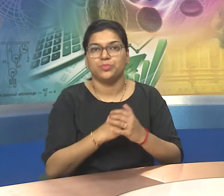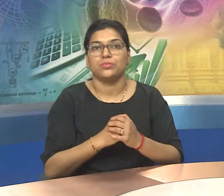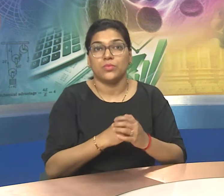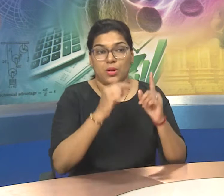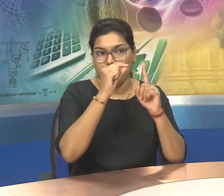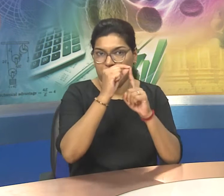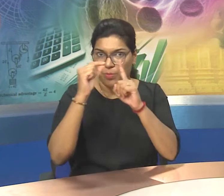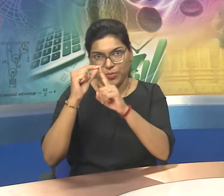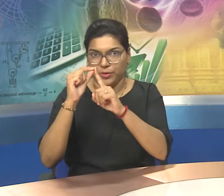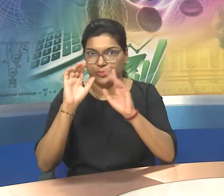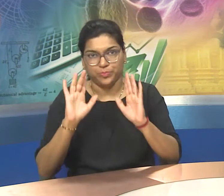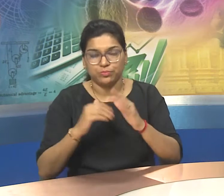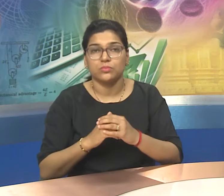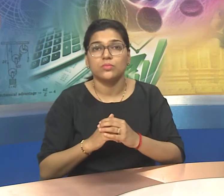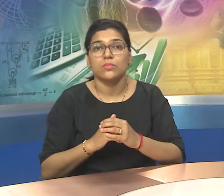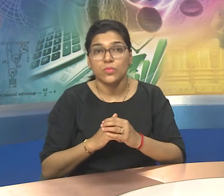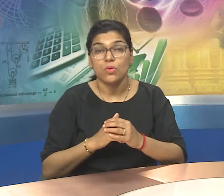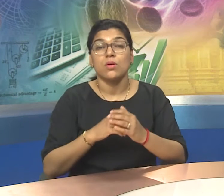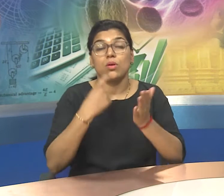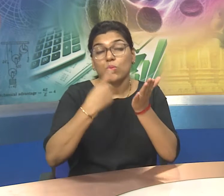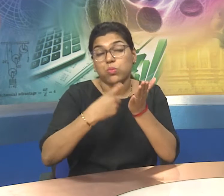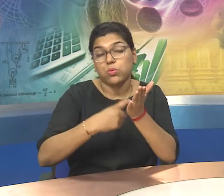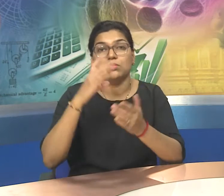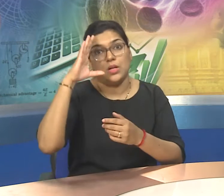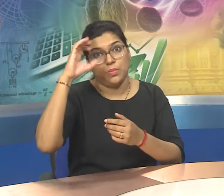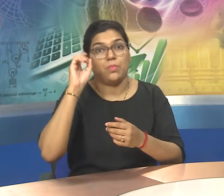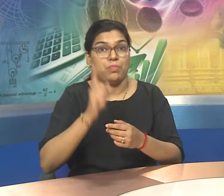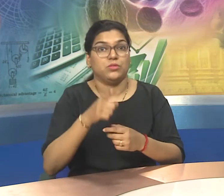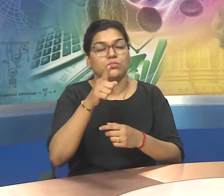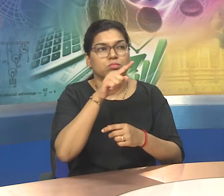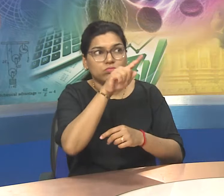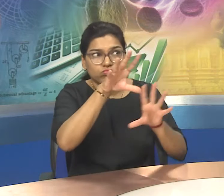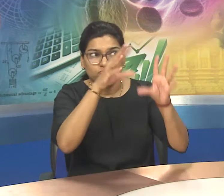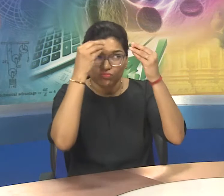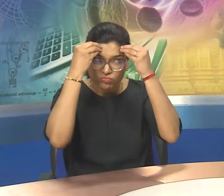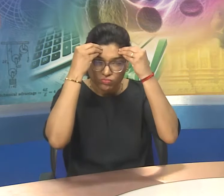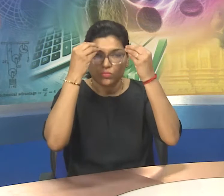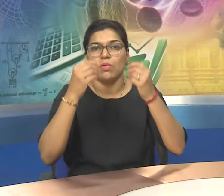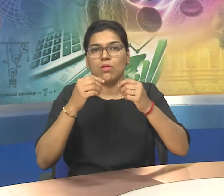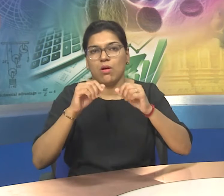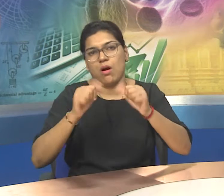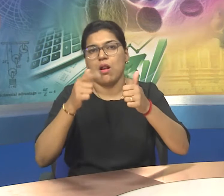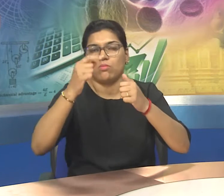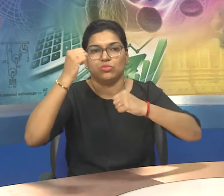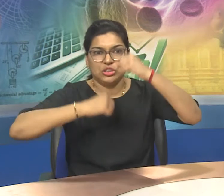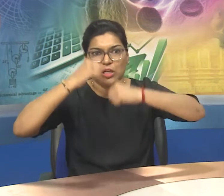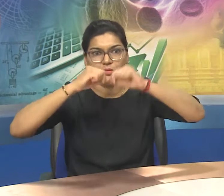Now you can see on the screen present perfect tense. So all these rules you